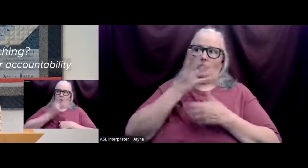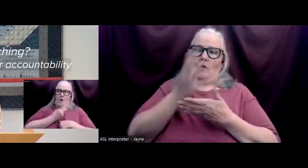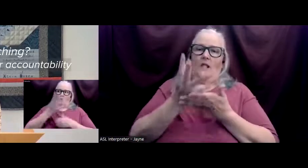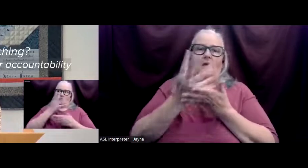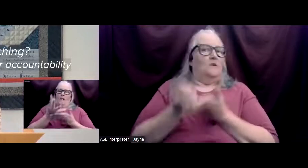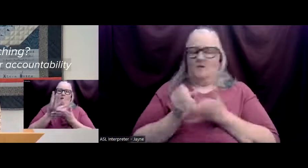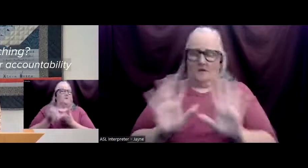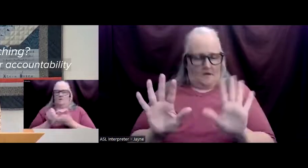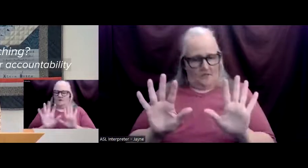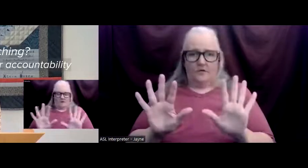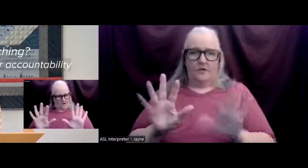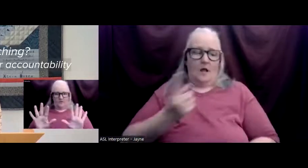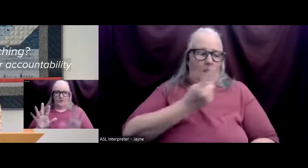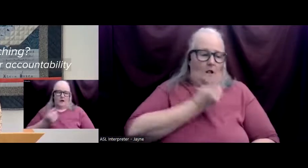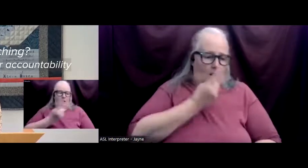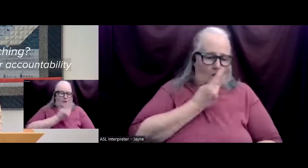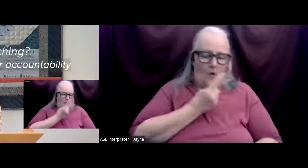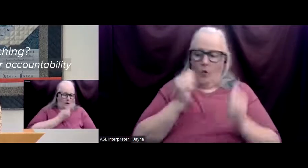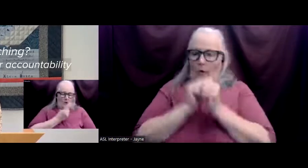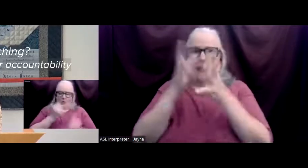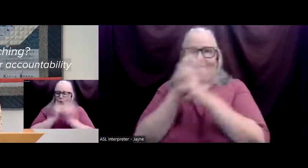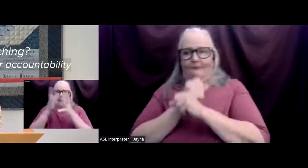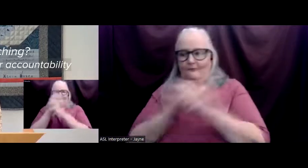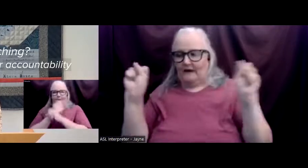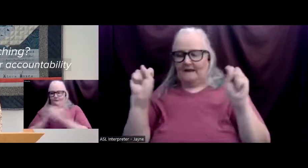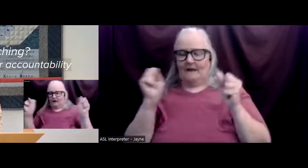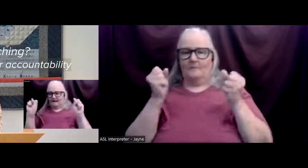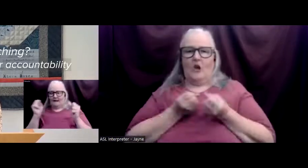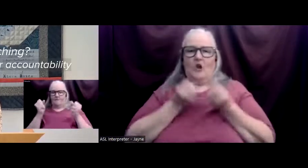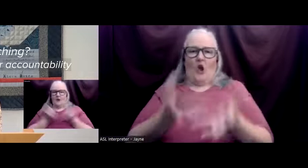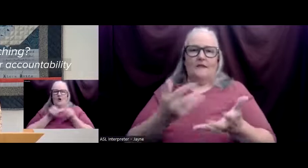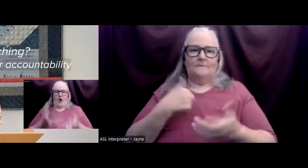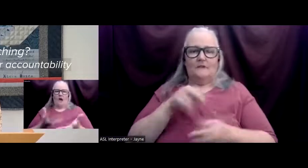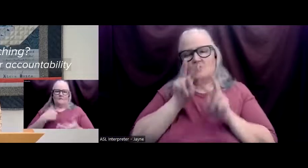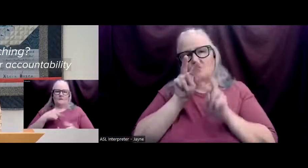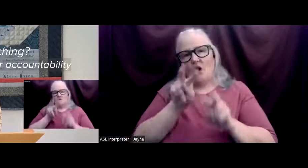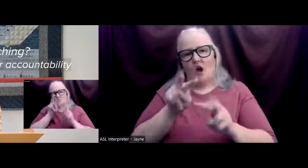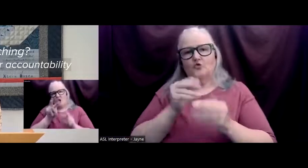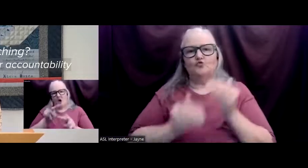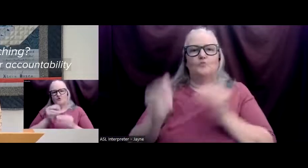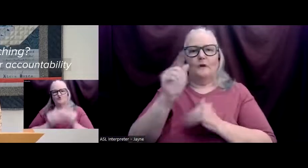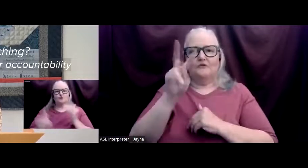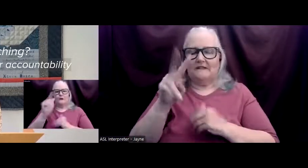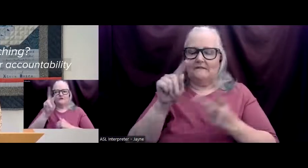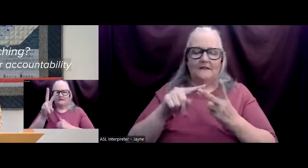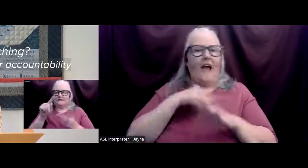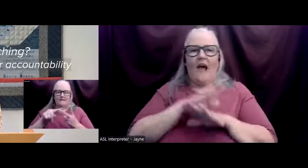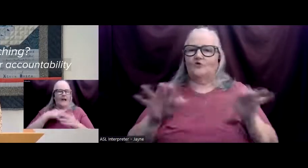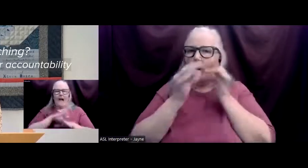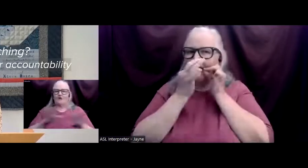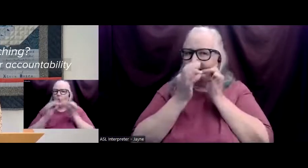of isolation and freedom that apparently results in me watching too many movies and not flossing, that gets